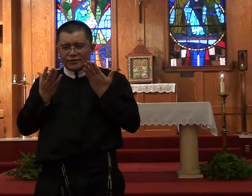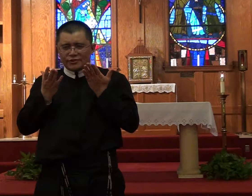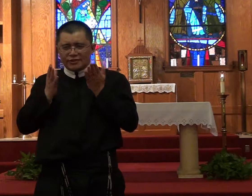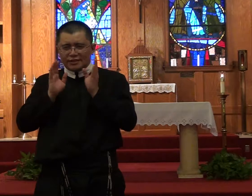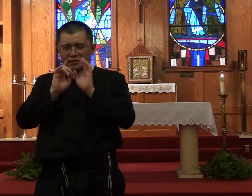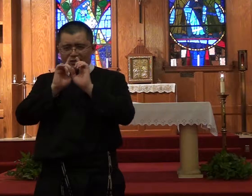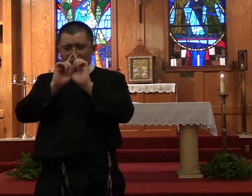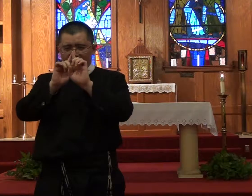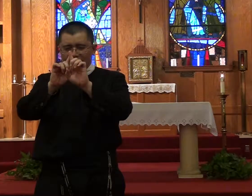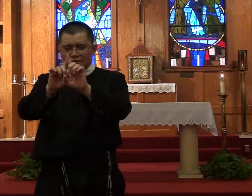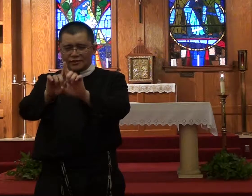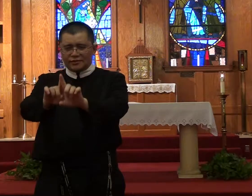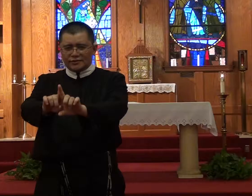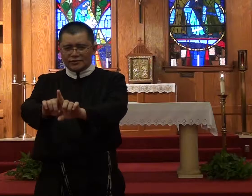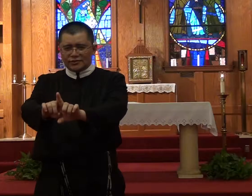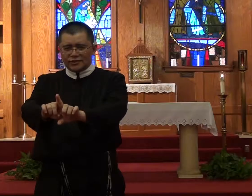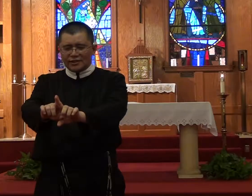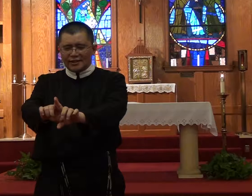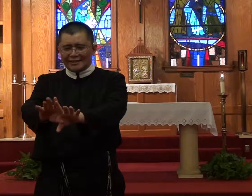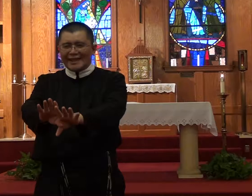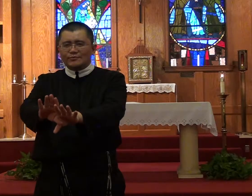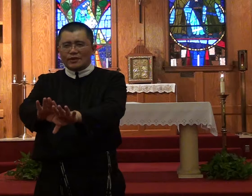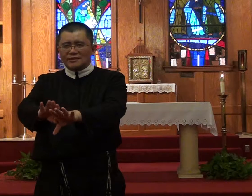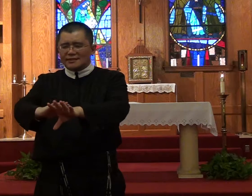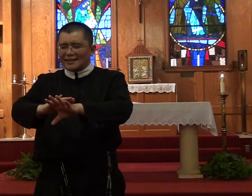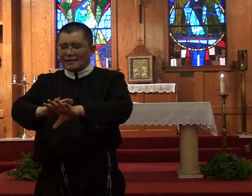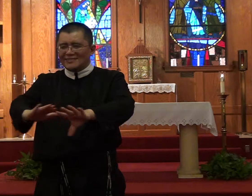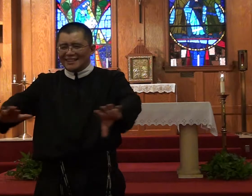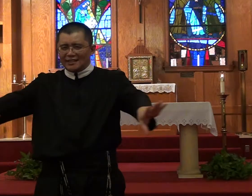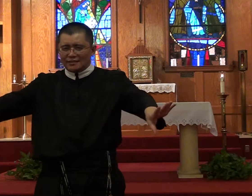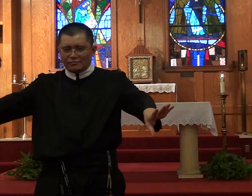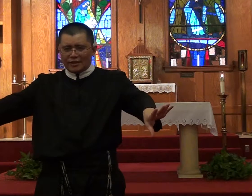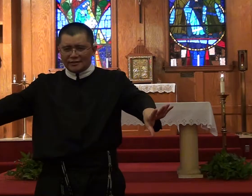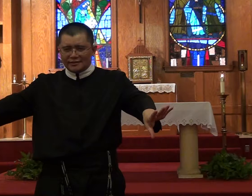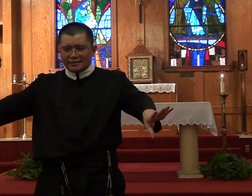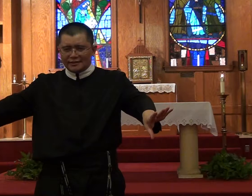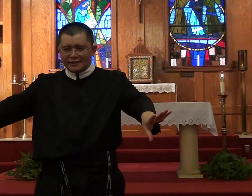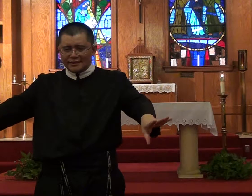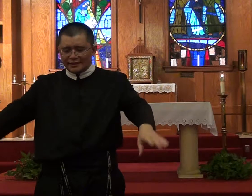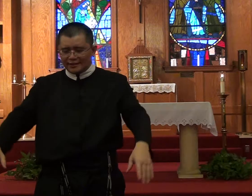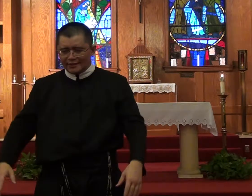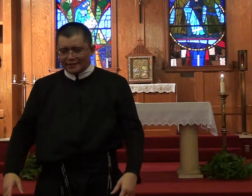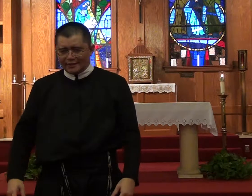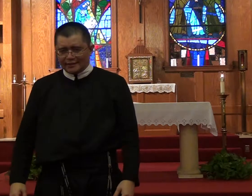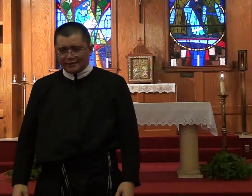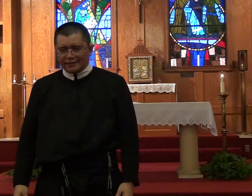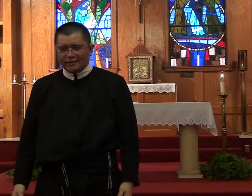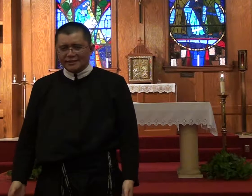mercy through your nose. That pause is an emptying pause, okay? Breathe in.